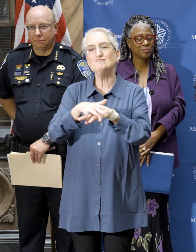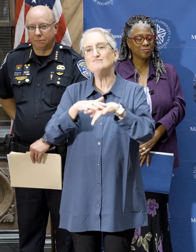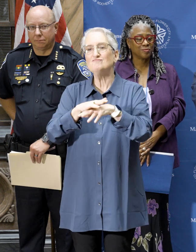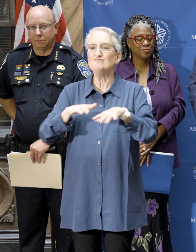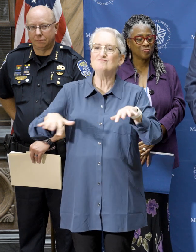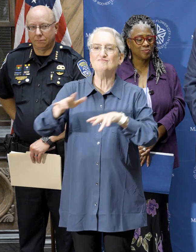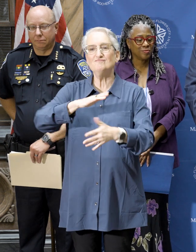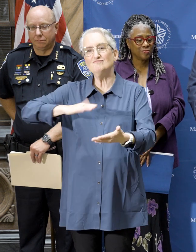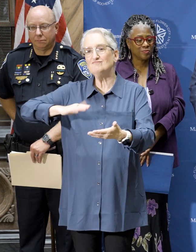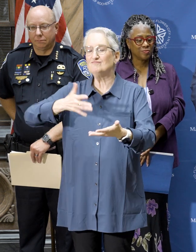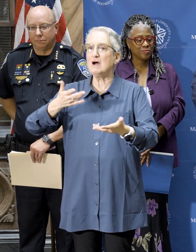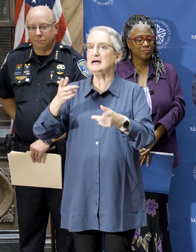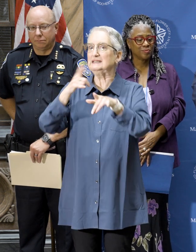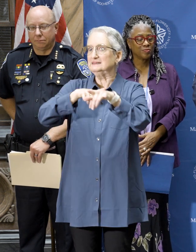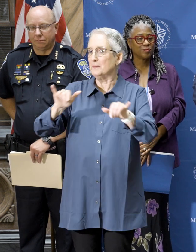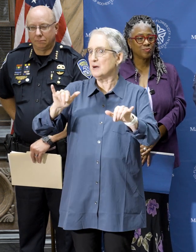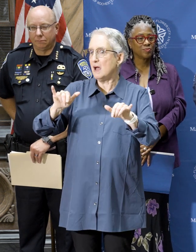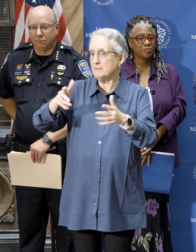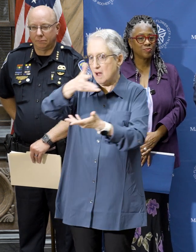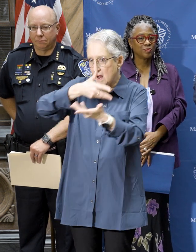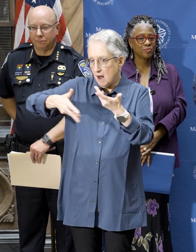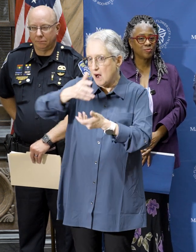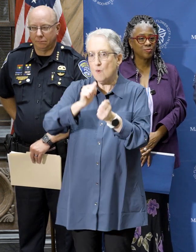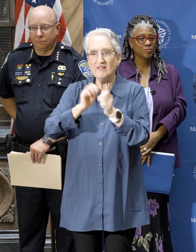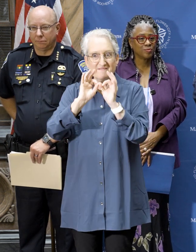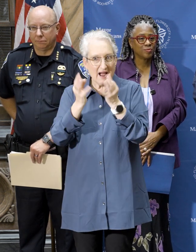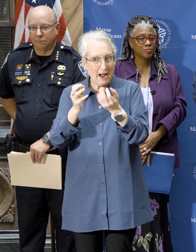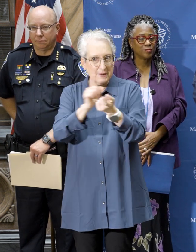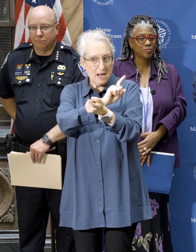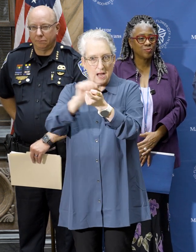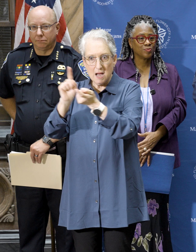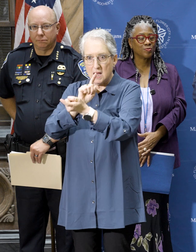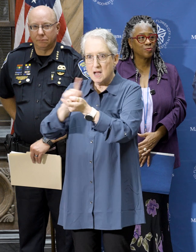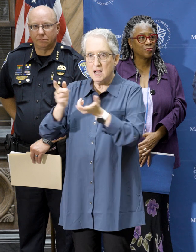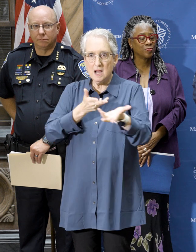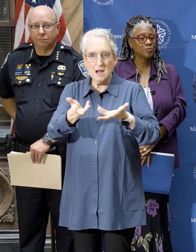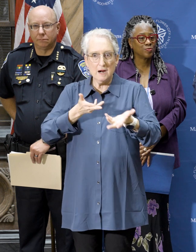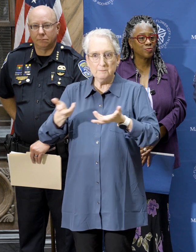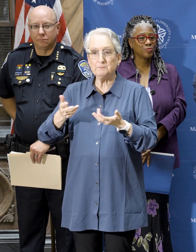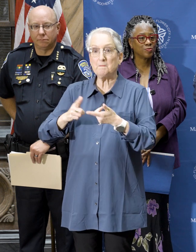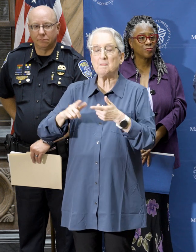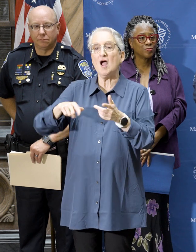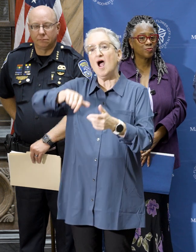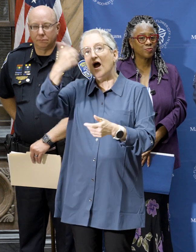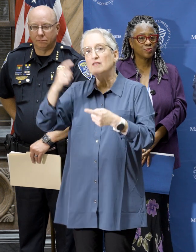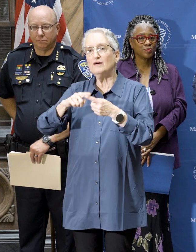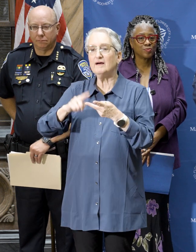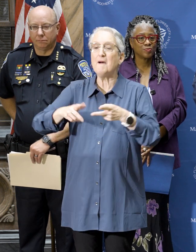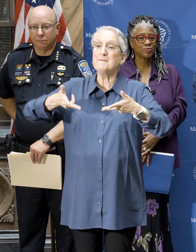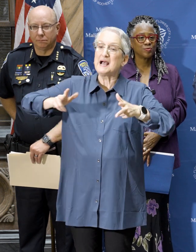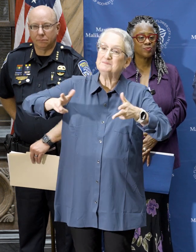those communities. We also hosted late night basketball, where we were giving our young people something positive to